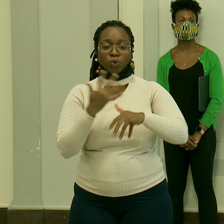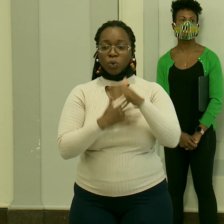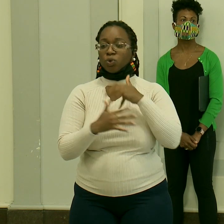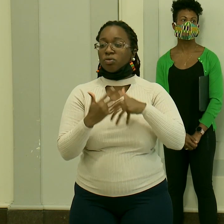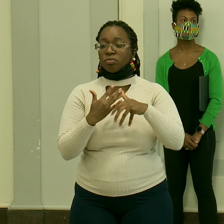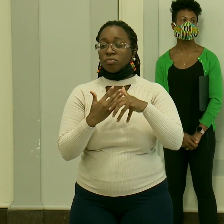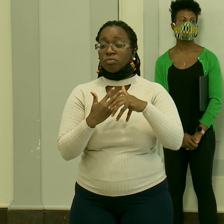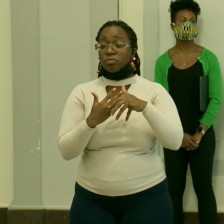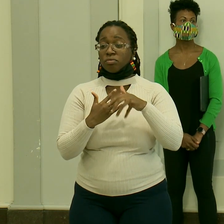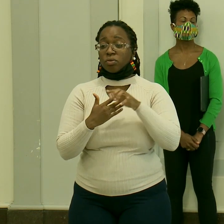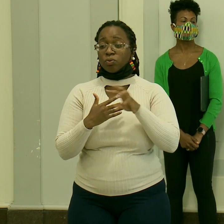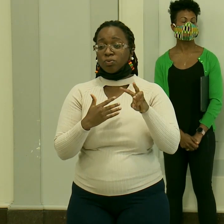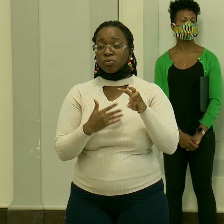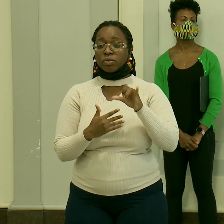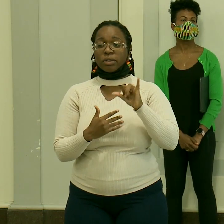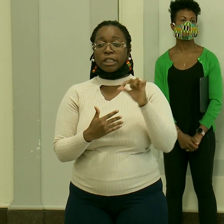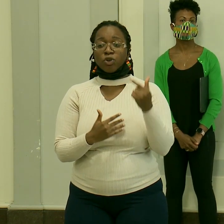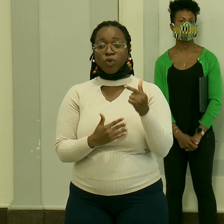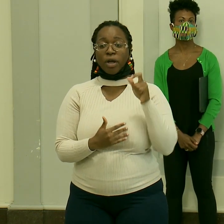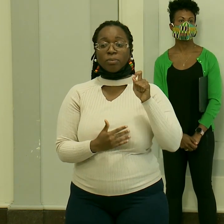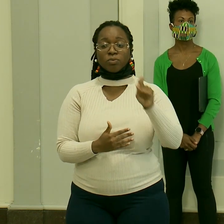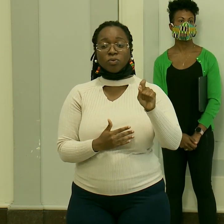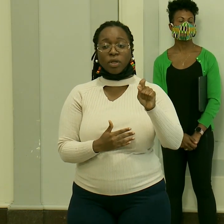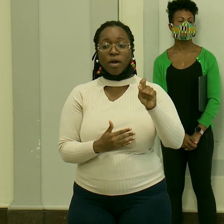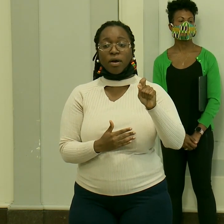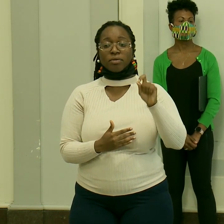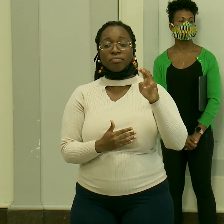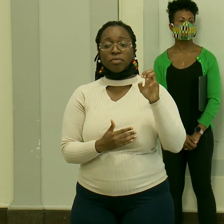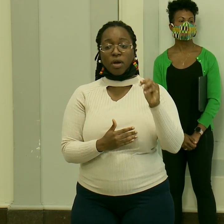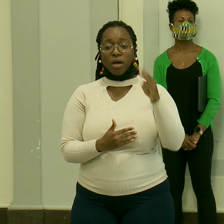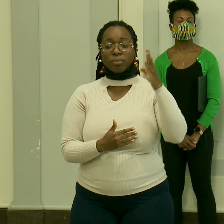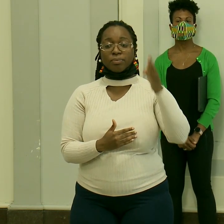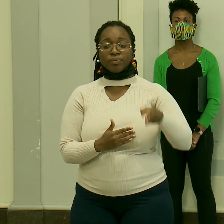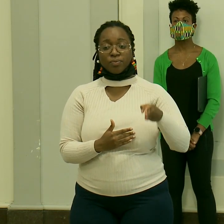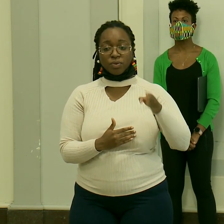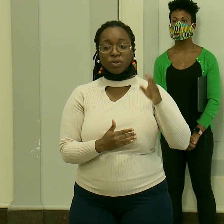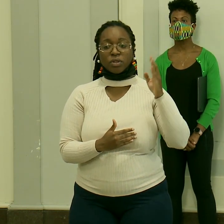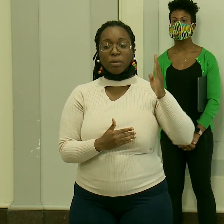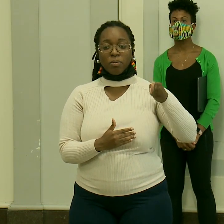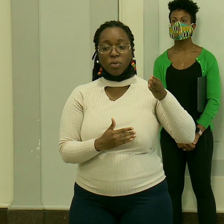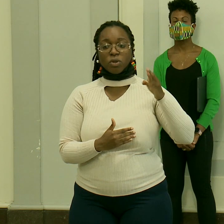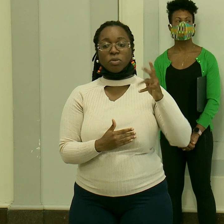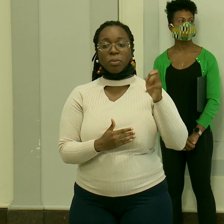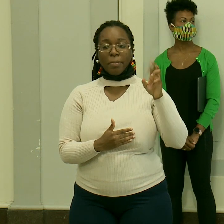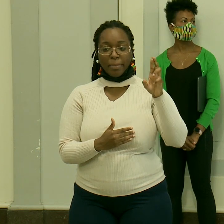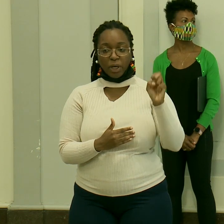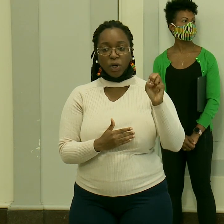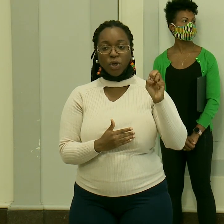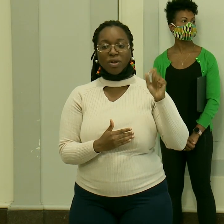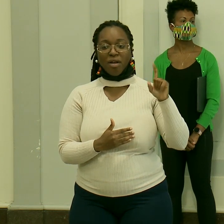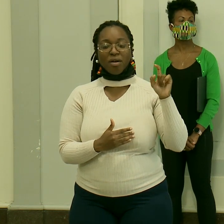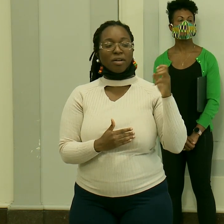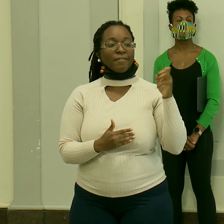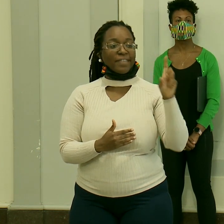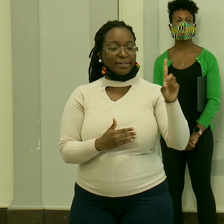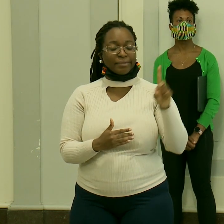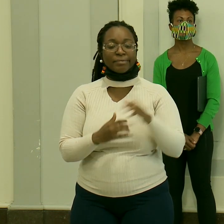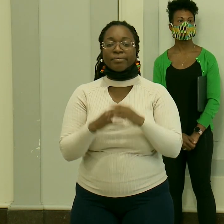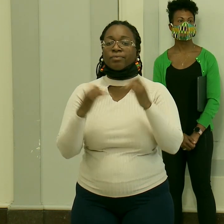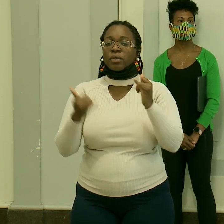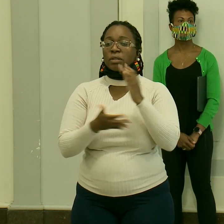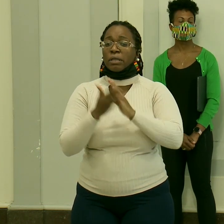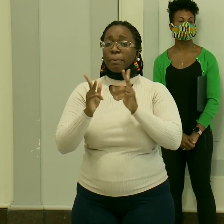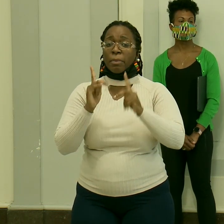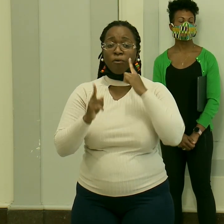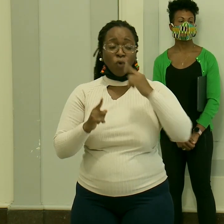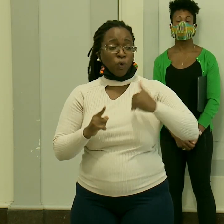Instagram.com/BeMoreCovidFree. I'm inspired by the creativity and talent of Baltimore's youth and want to thank the young people at Wide Angle Youth